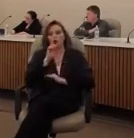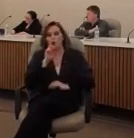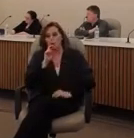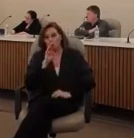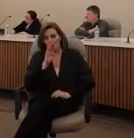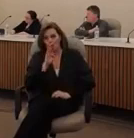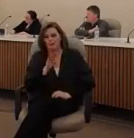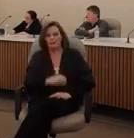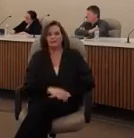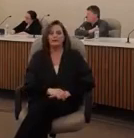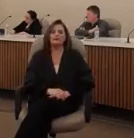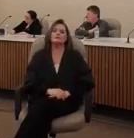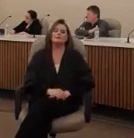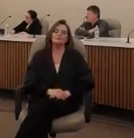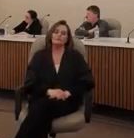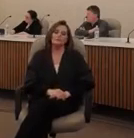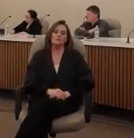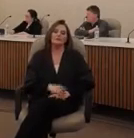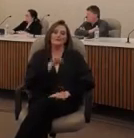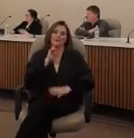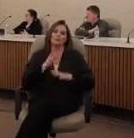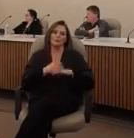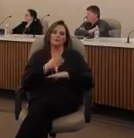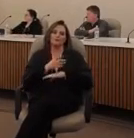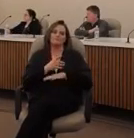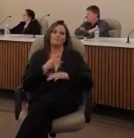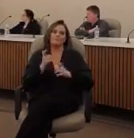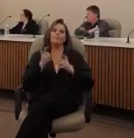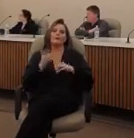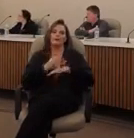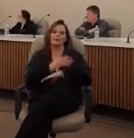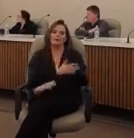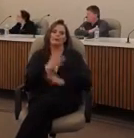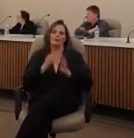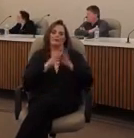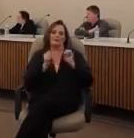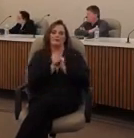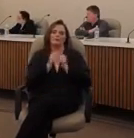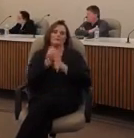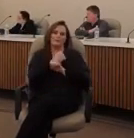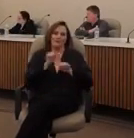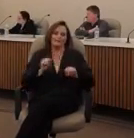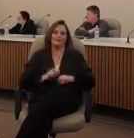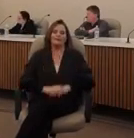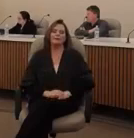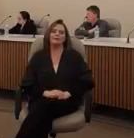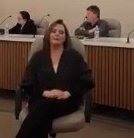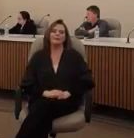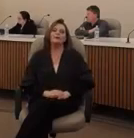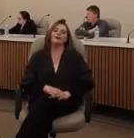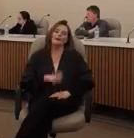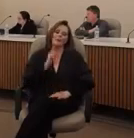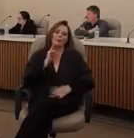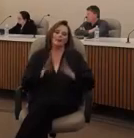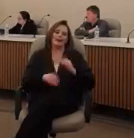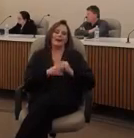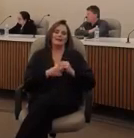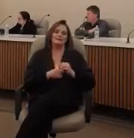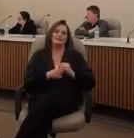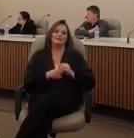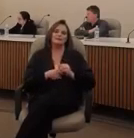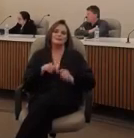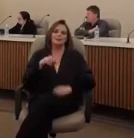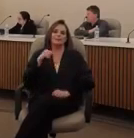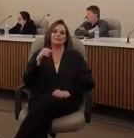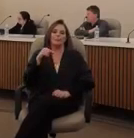site, which is a significant, improvement in terms of safety in vehicular circulation. And they're going to add some green space. There's